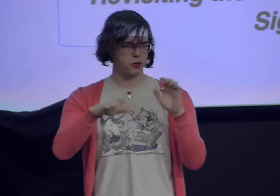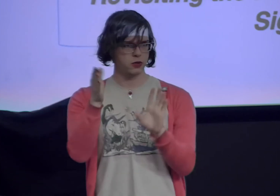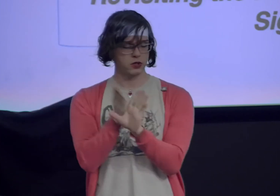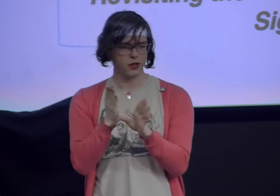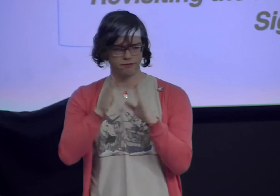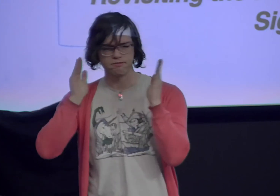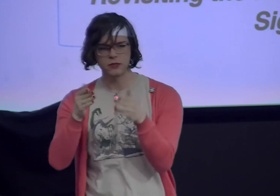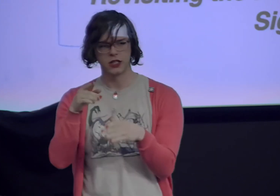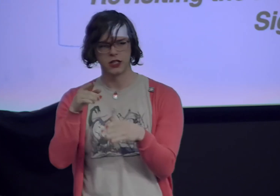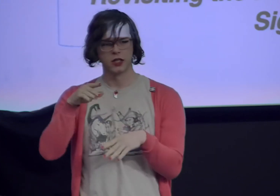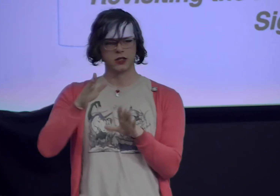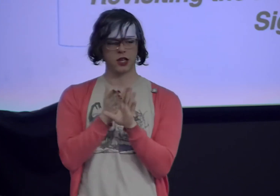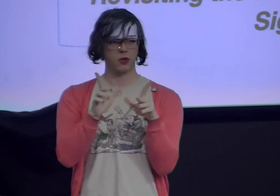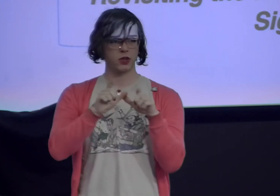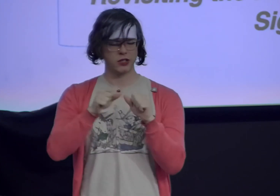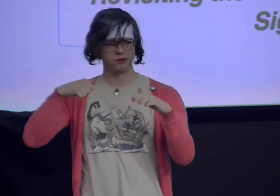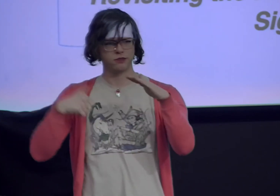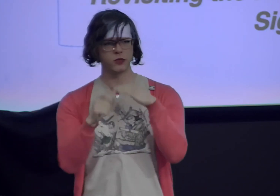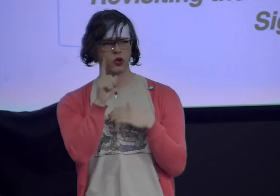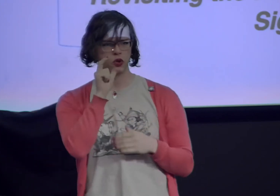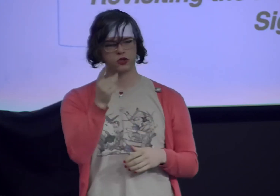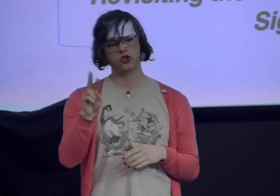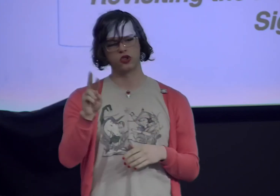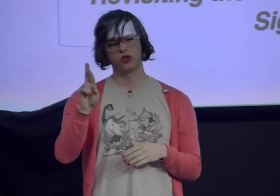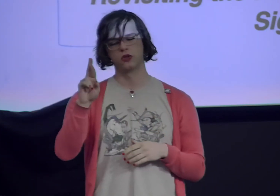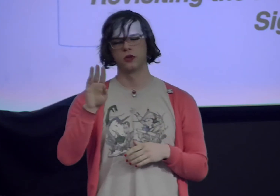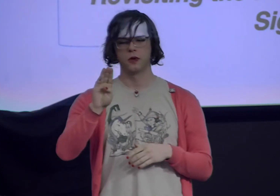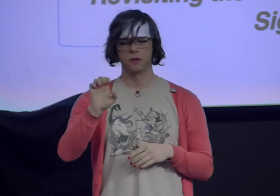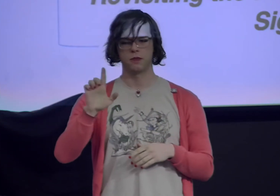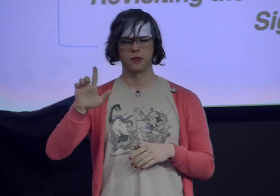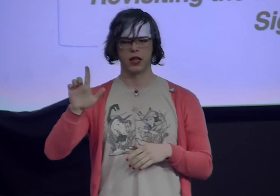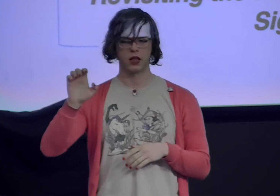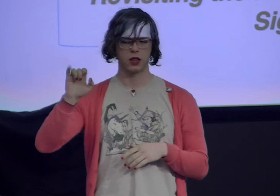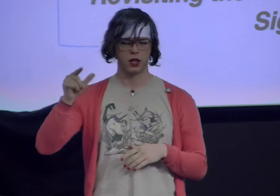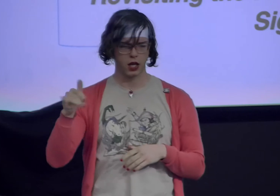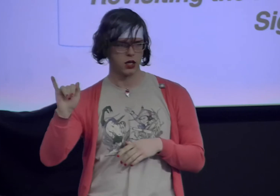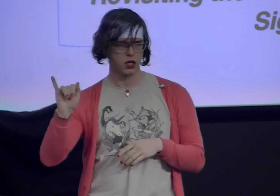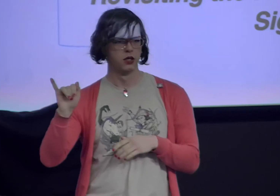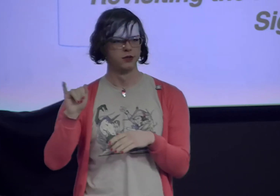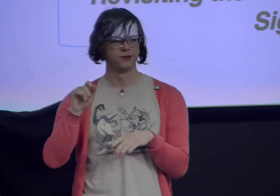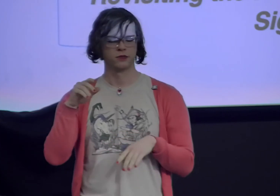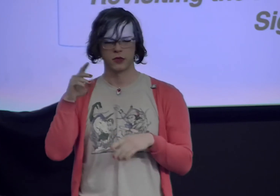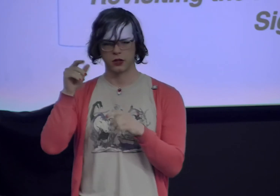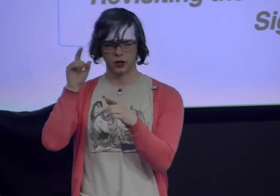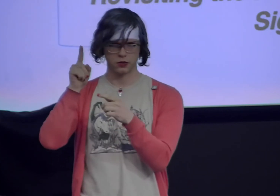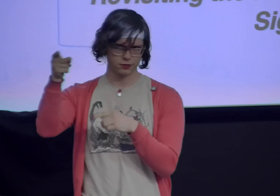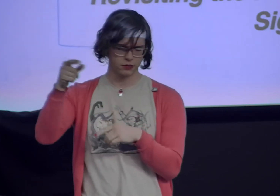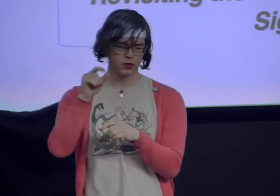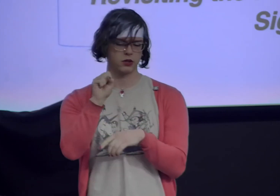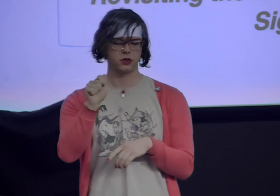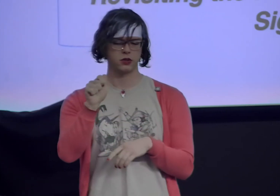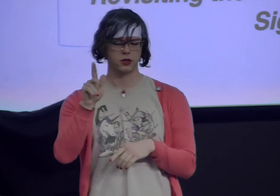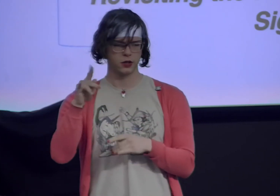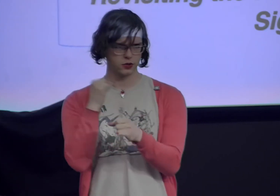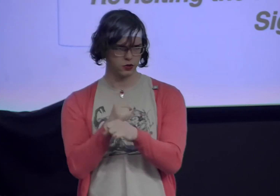San Diego, where he specialized in psycholinguistics under the supervision of Dr. Ursula Bellugi of the